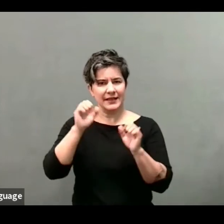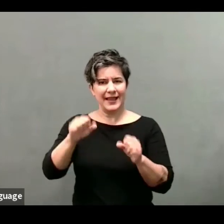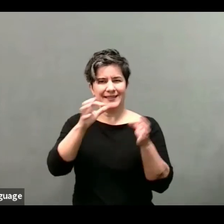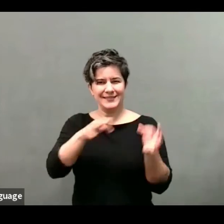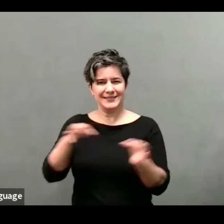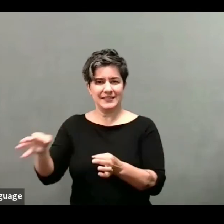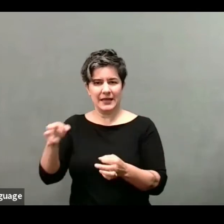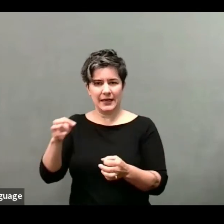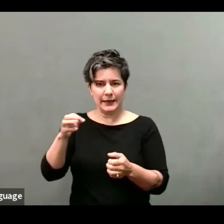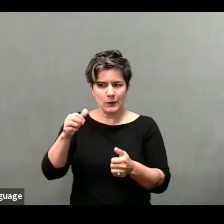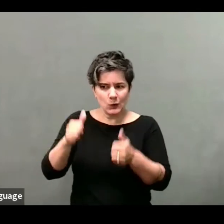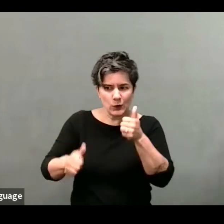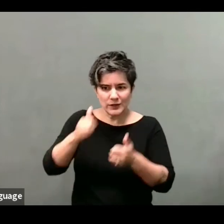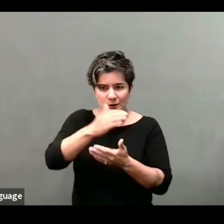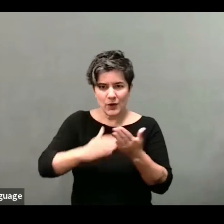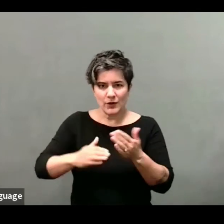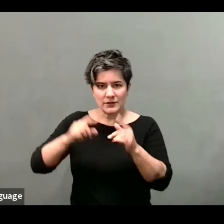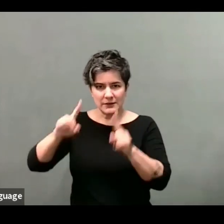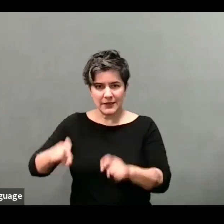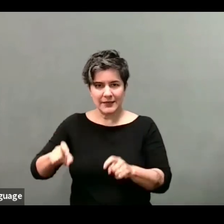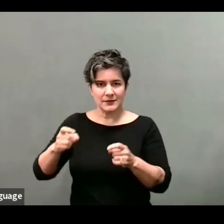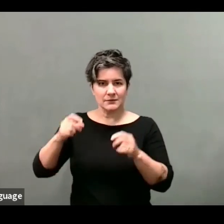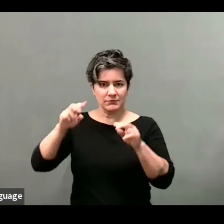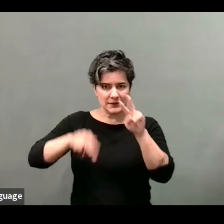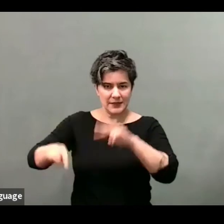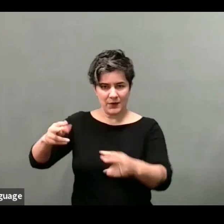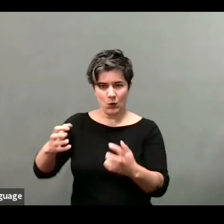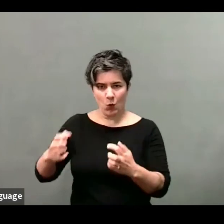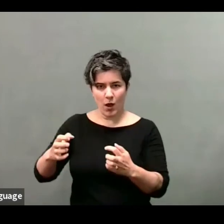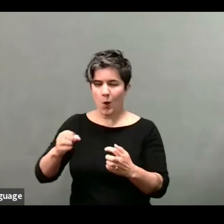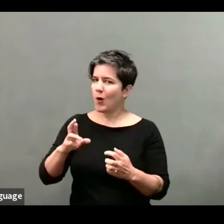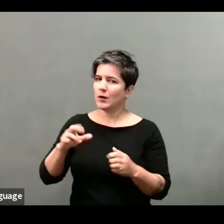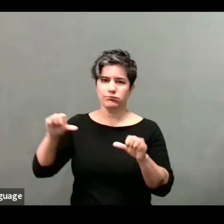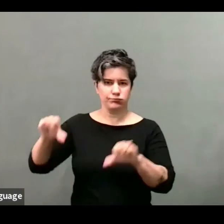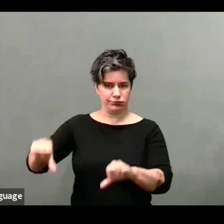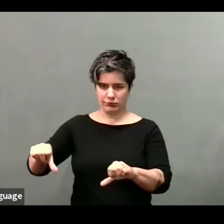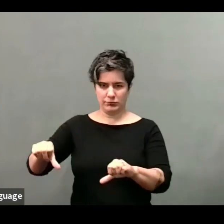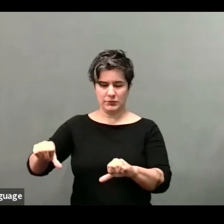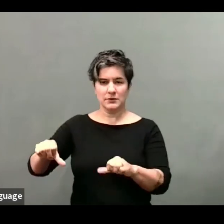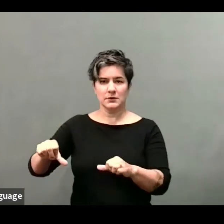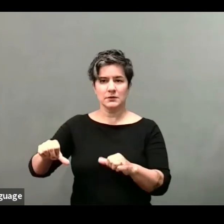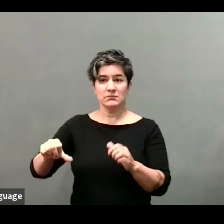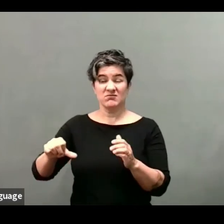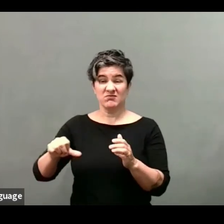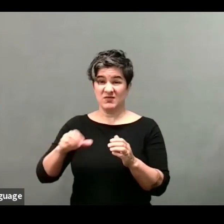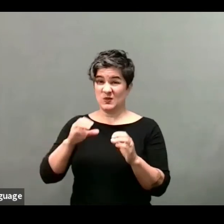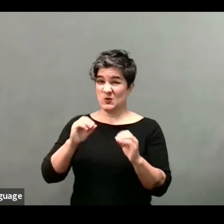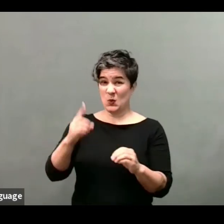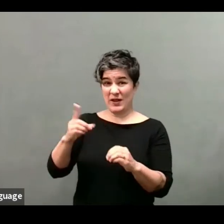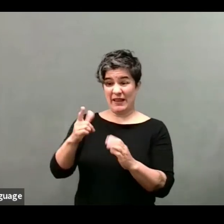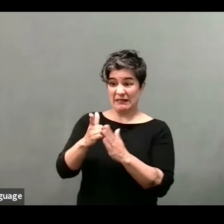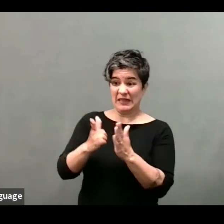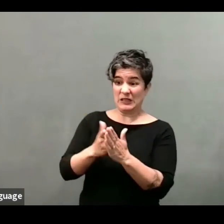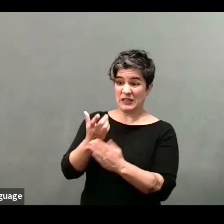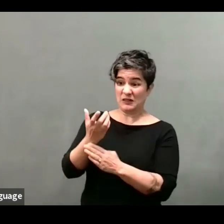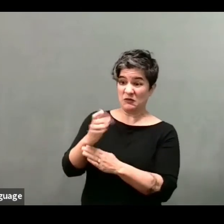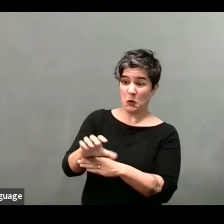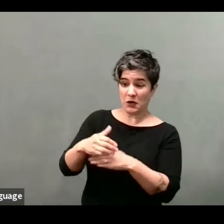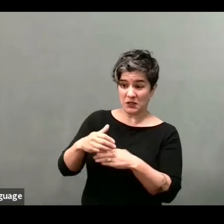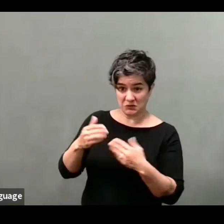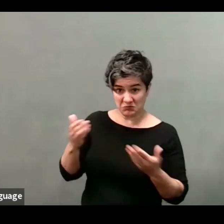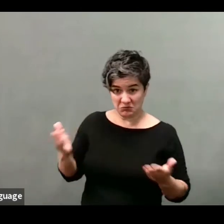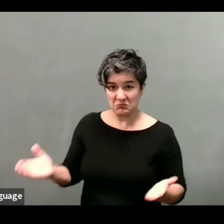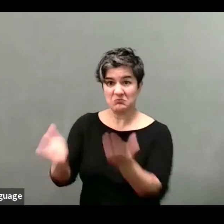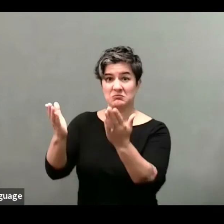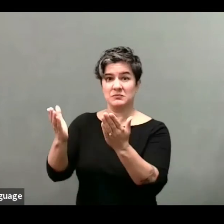exam they want to have or not have. That also means that no one can legally pressure them into it. So